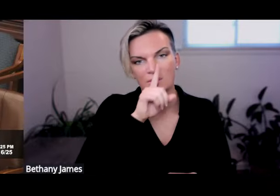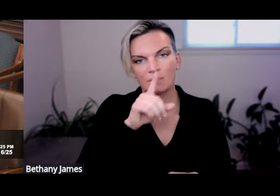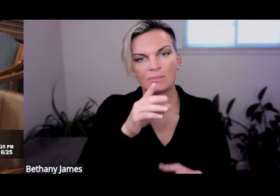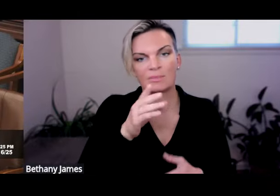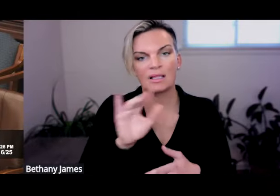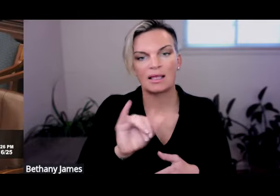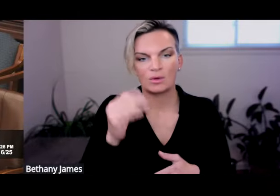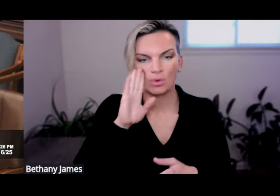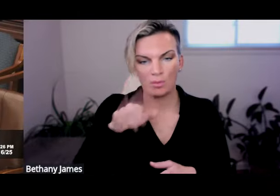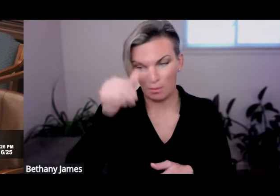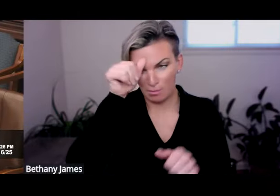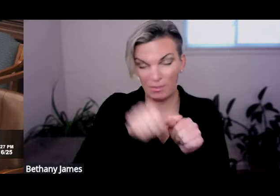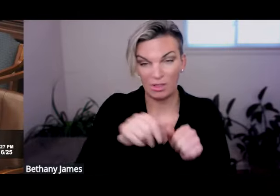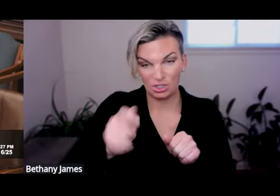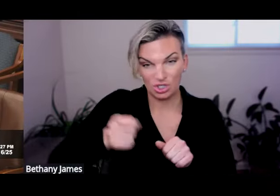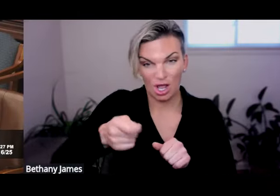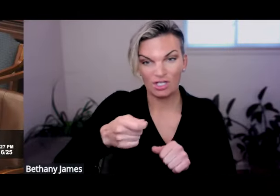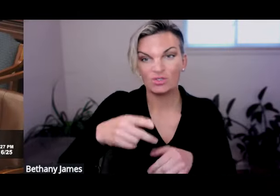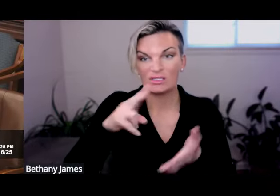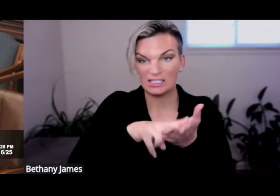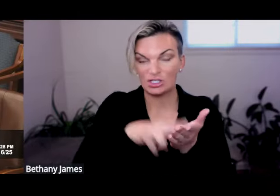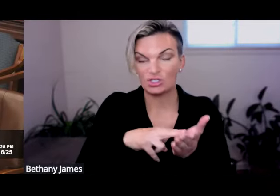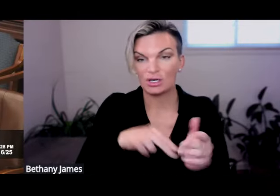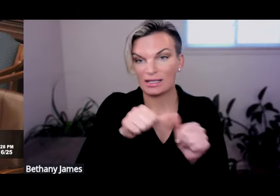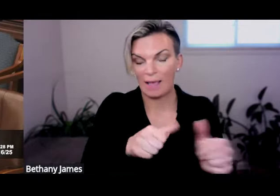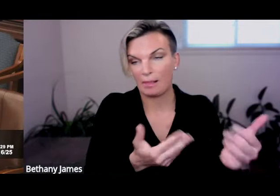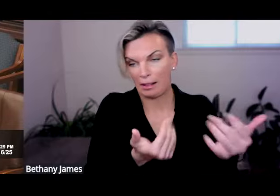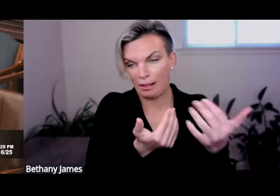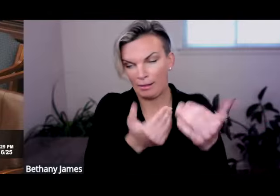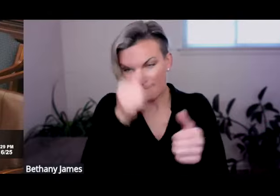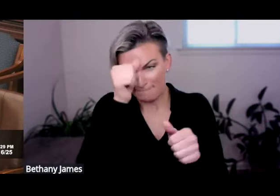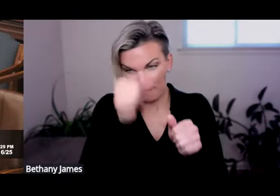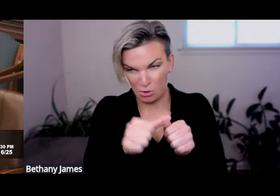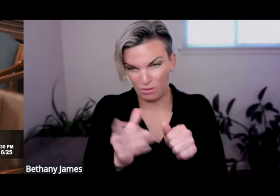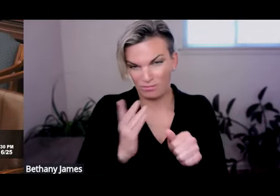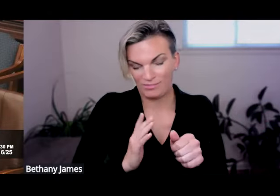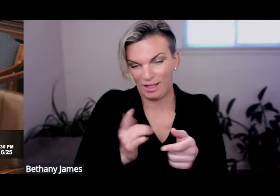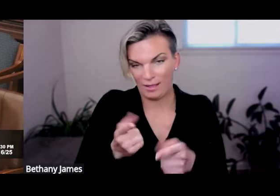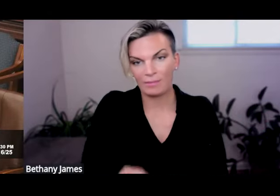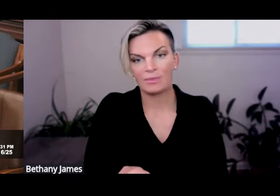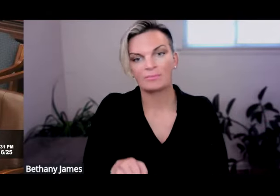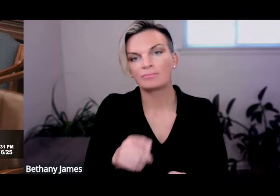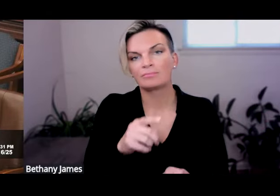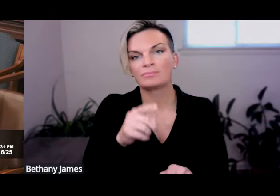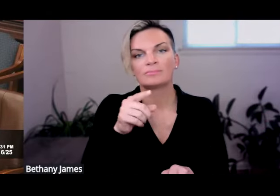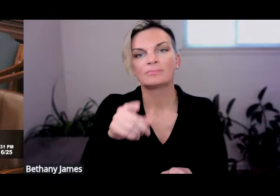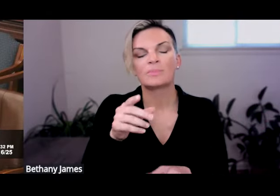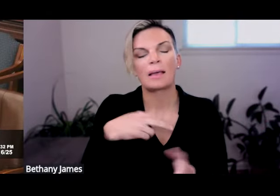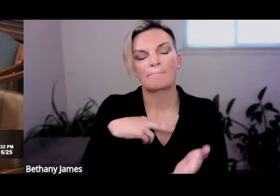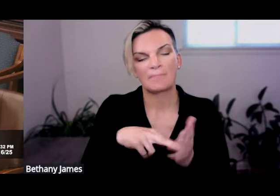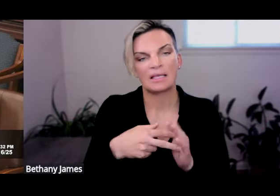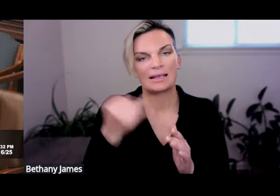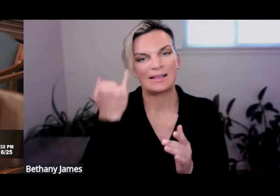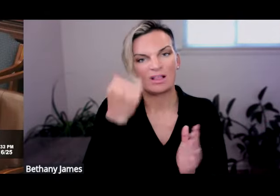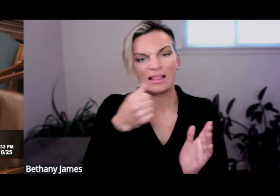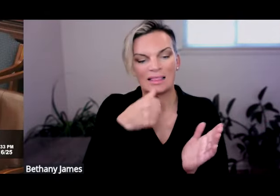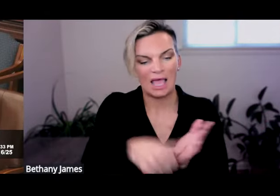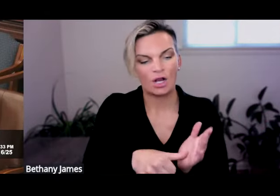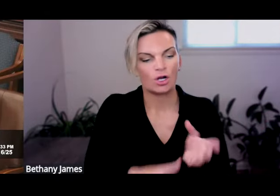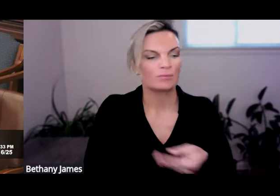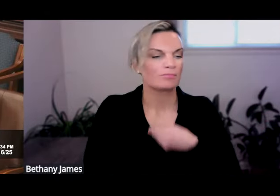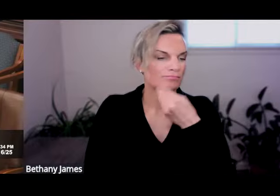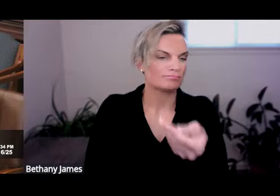Right. That's not even in my question. My question is more that if there's somebody submits a letter, if it's for information or if it sheds